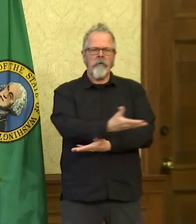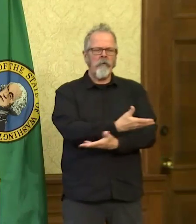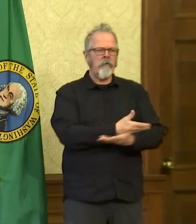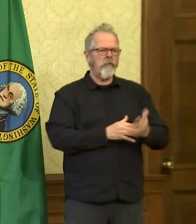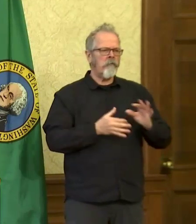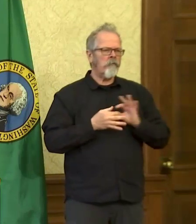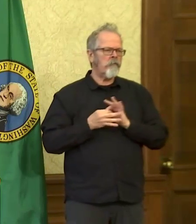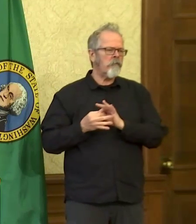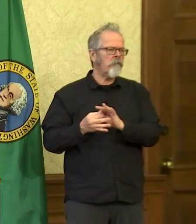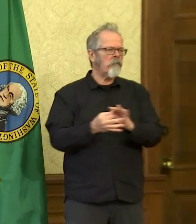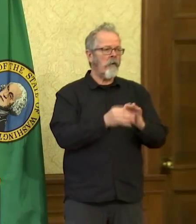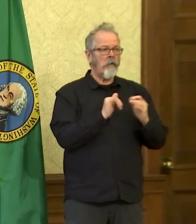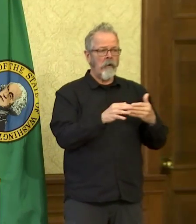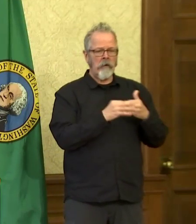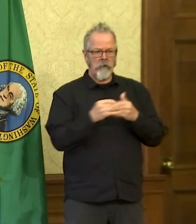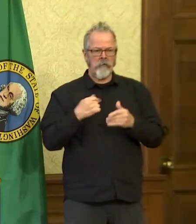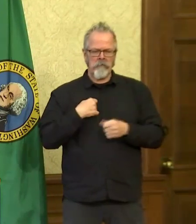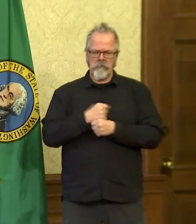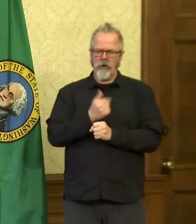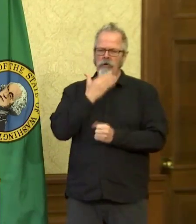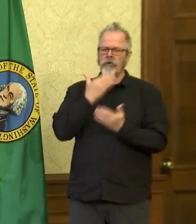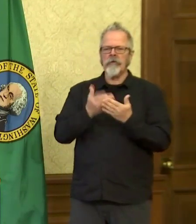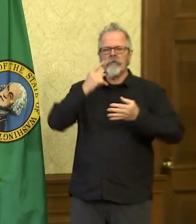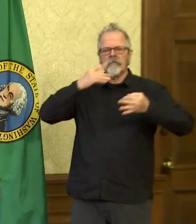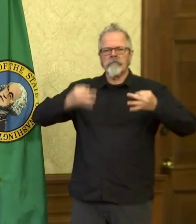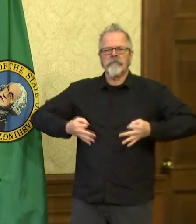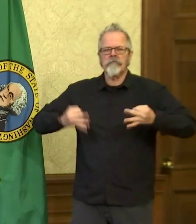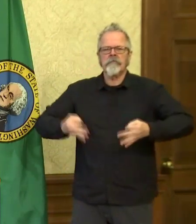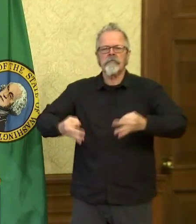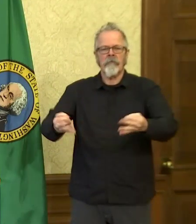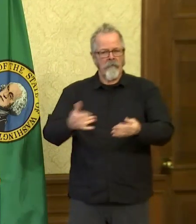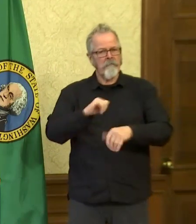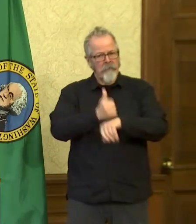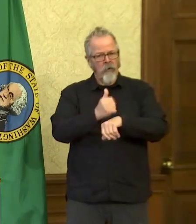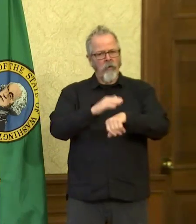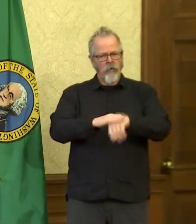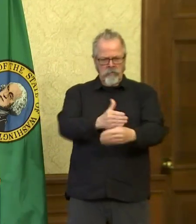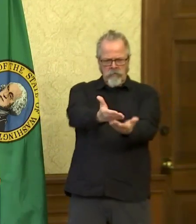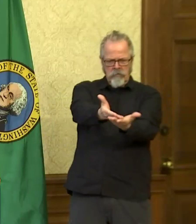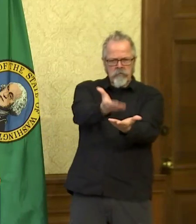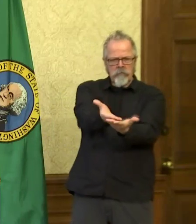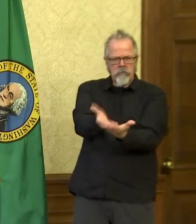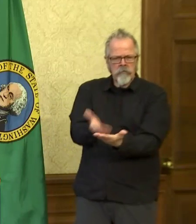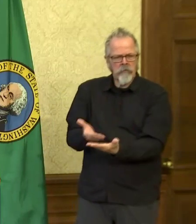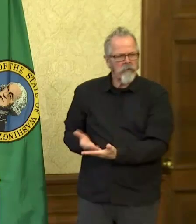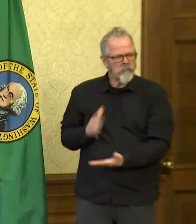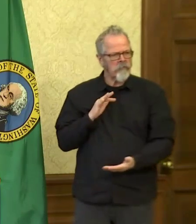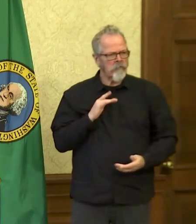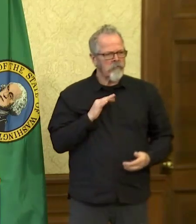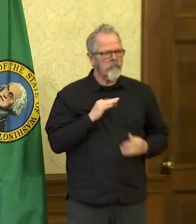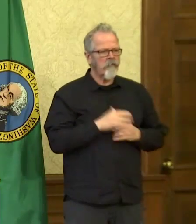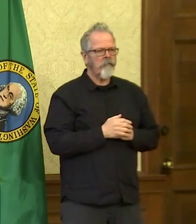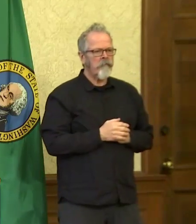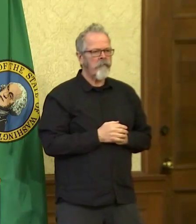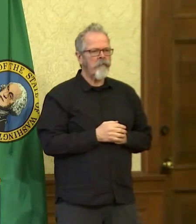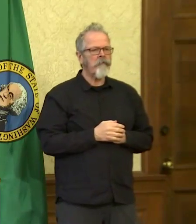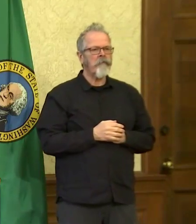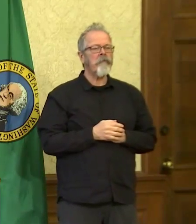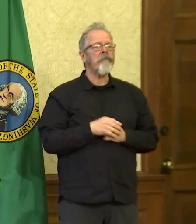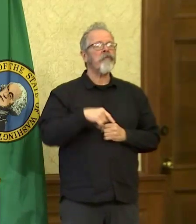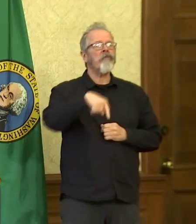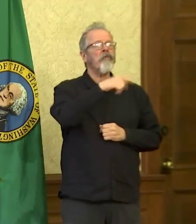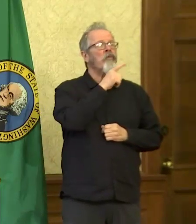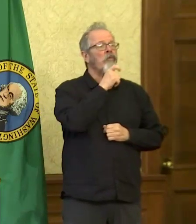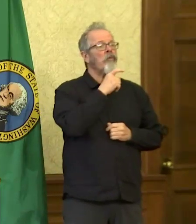roundtable, some groups that don't normally get along, and put aside our differences to focus on one thing: worker safety